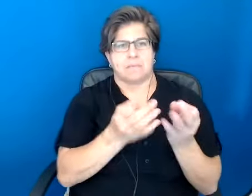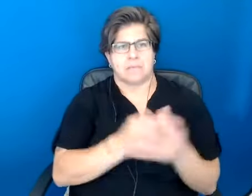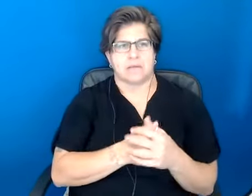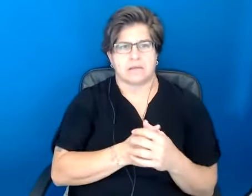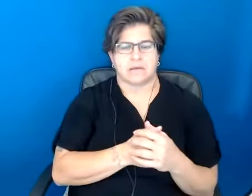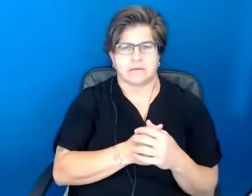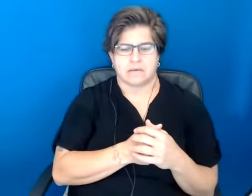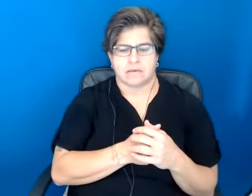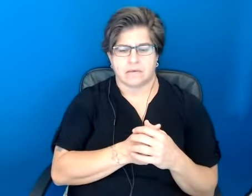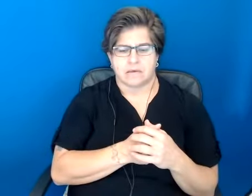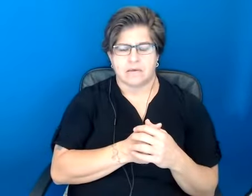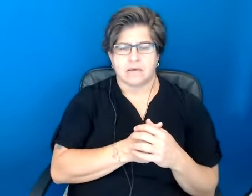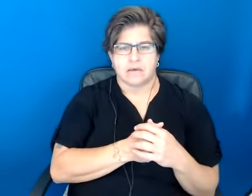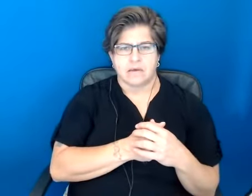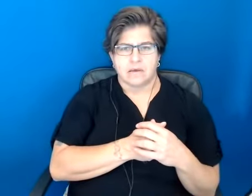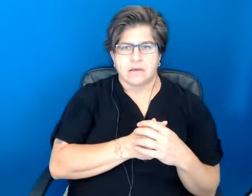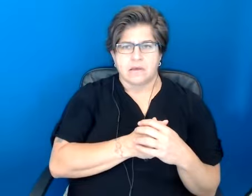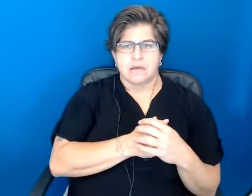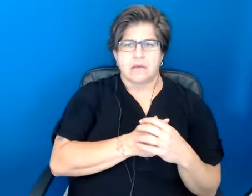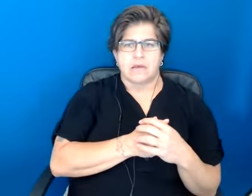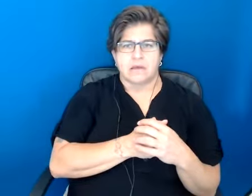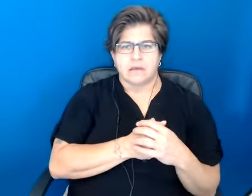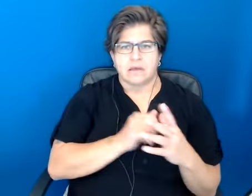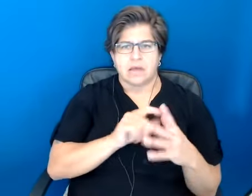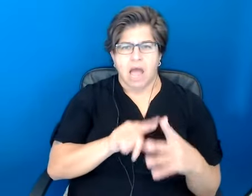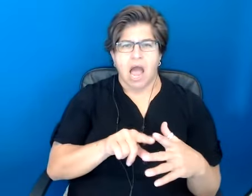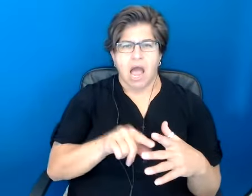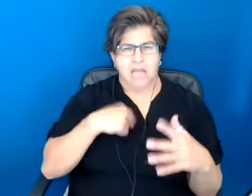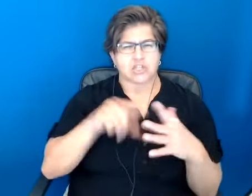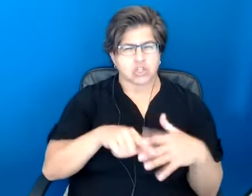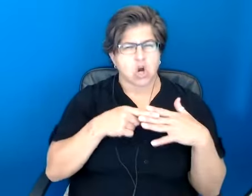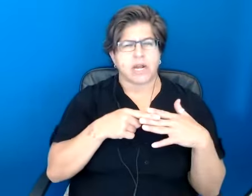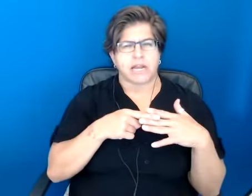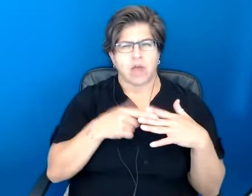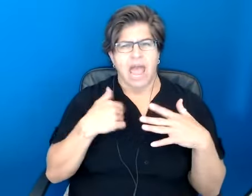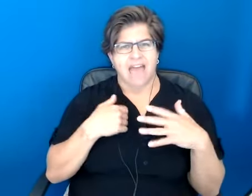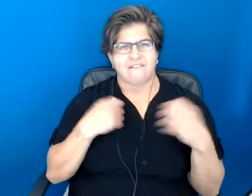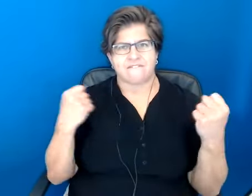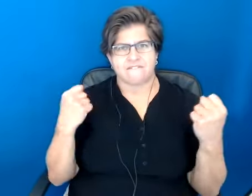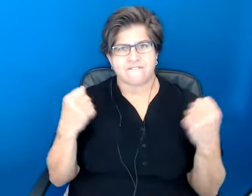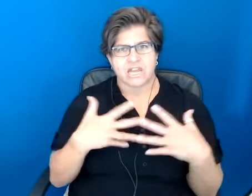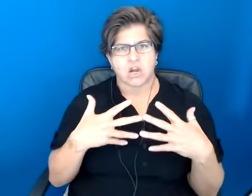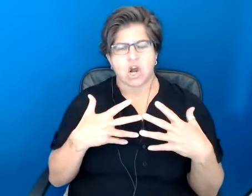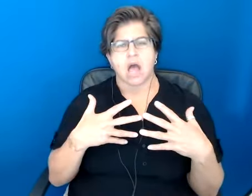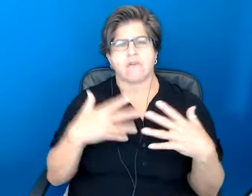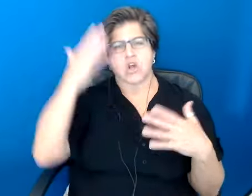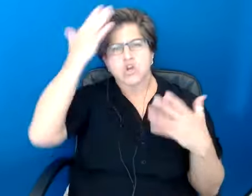it changed not my life, not just my life, it changed my family's life. Because there was this wee lassie at